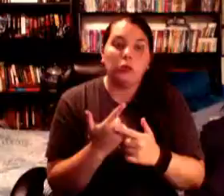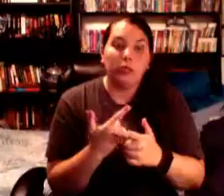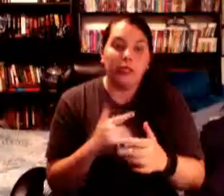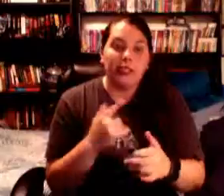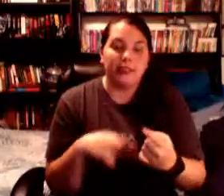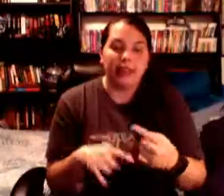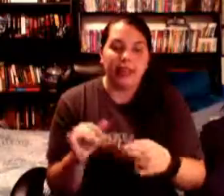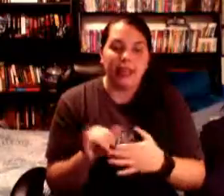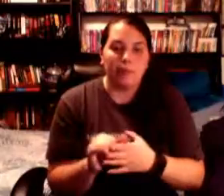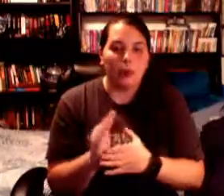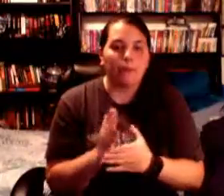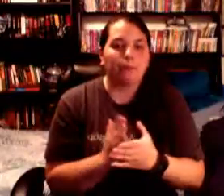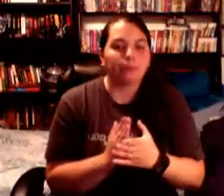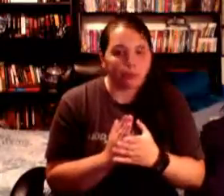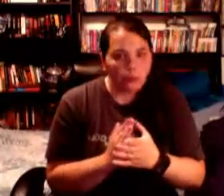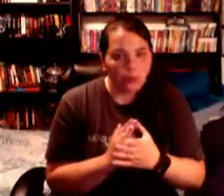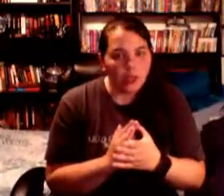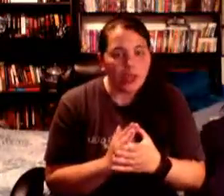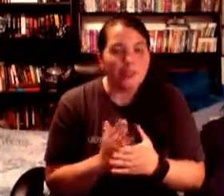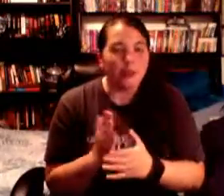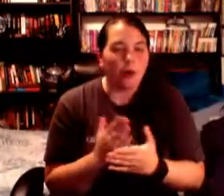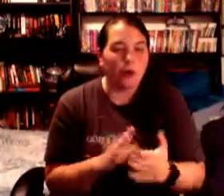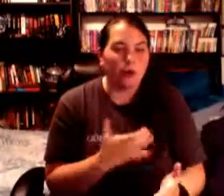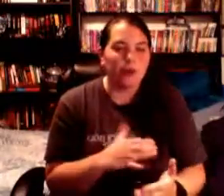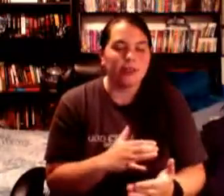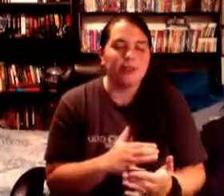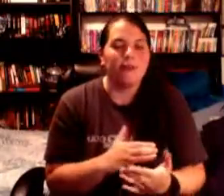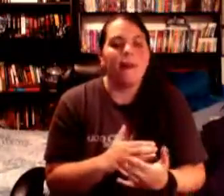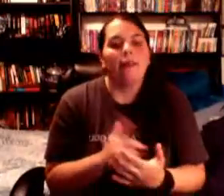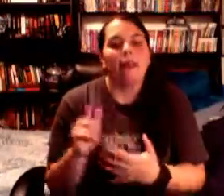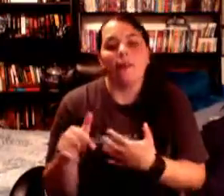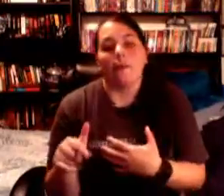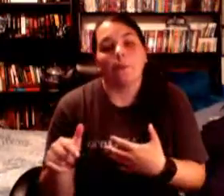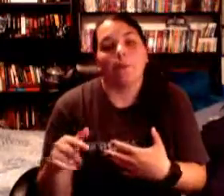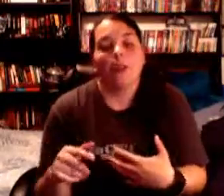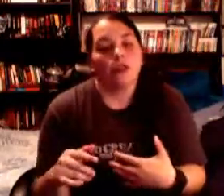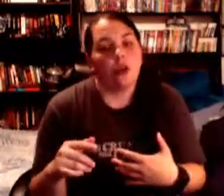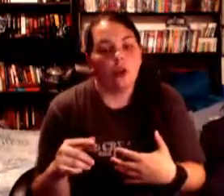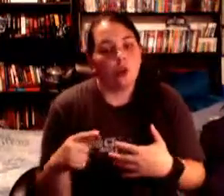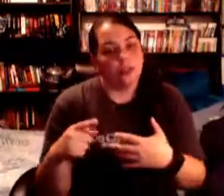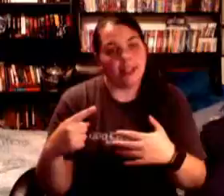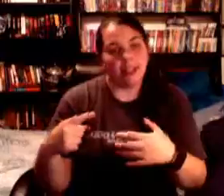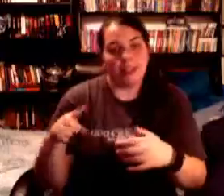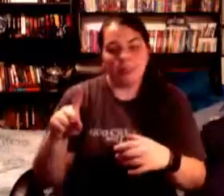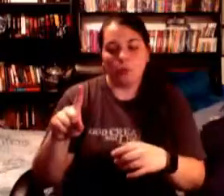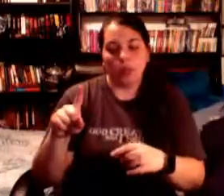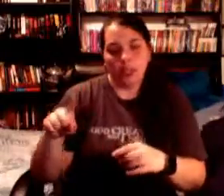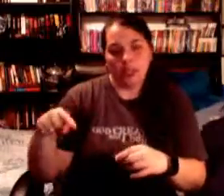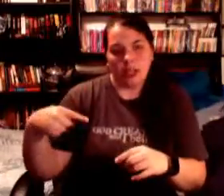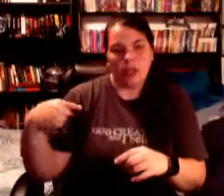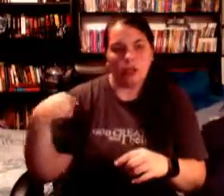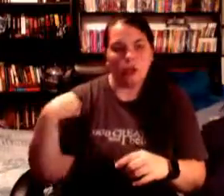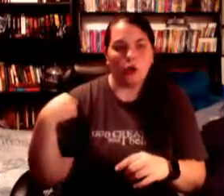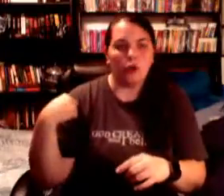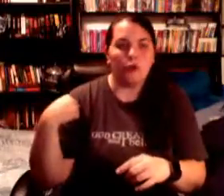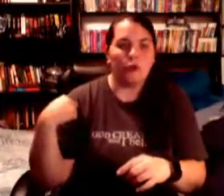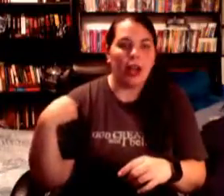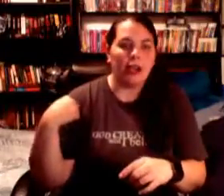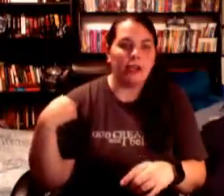will be signing that part because it's part of the chorus later. So the sign is we. So if you're right-handed,